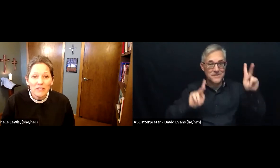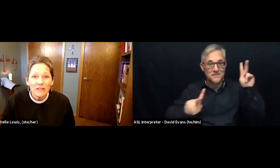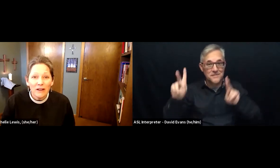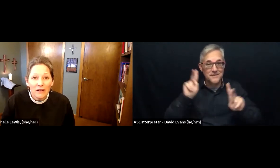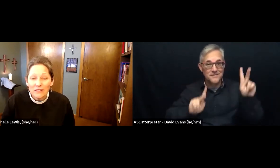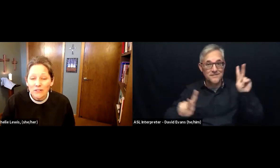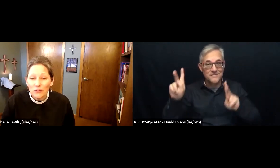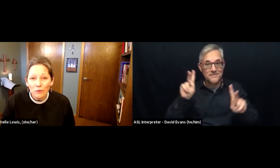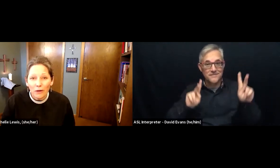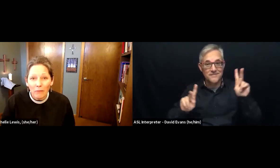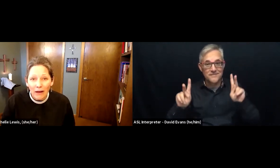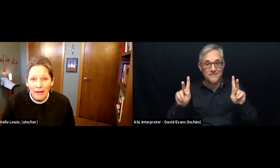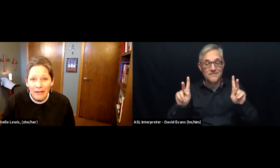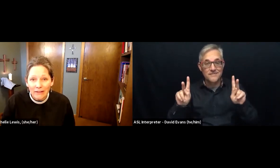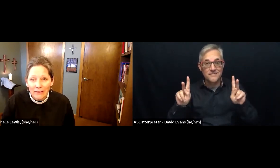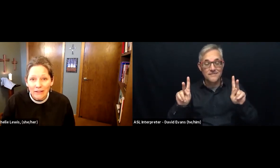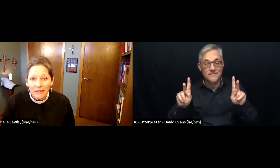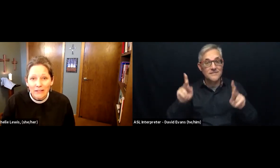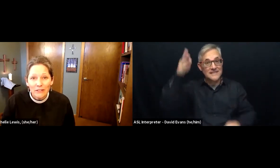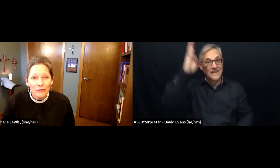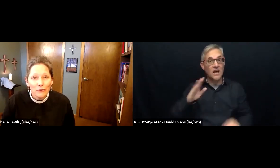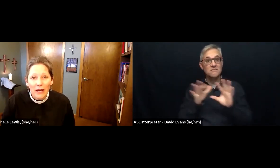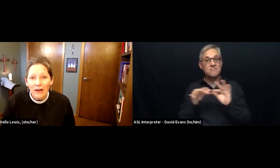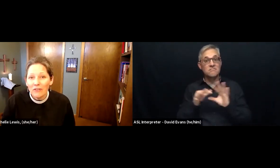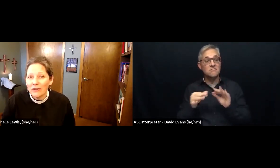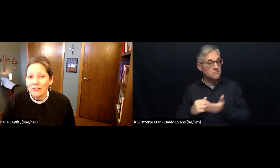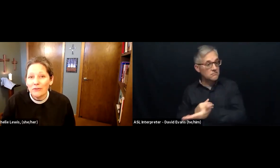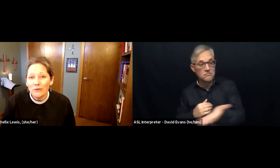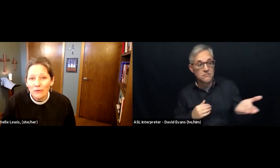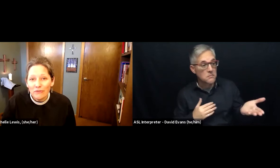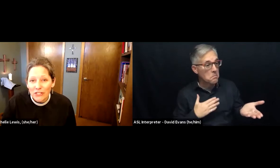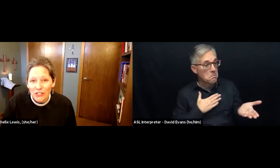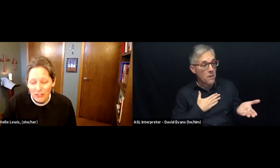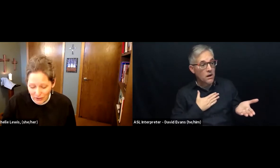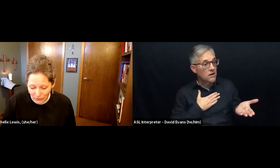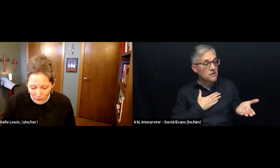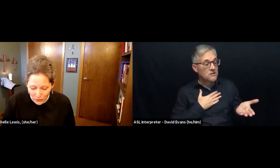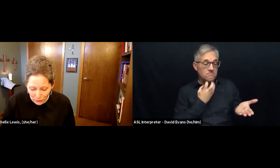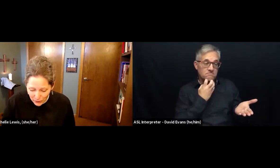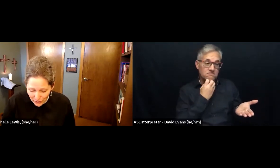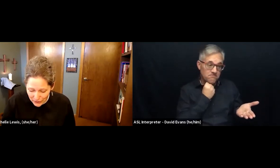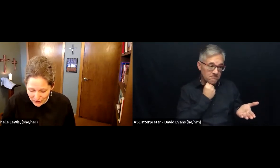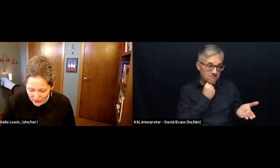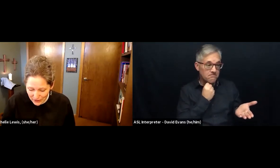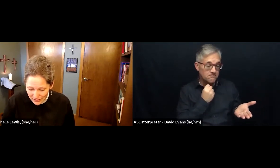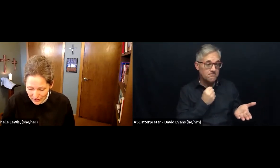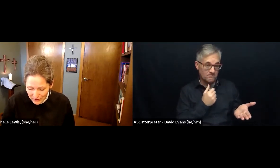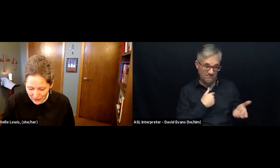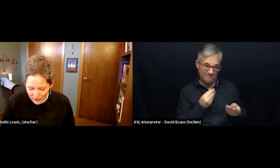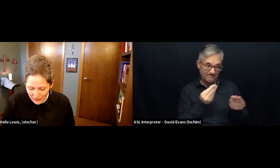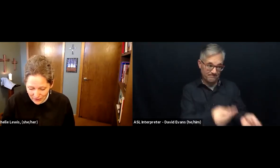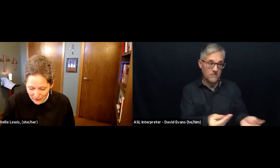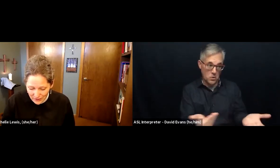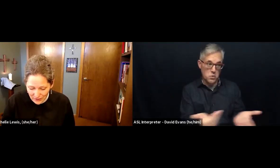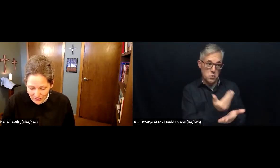And because you are mine, you have a new vision for the world.